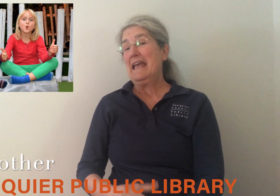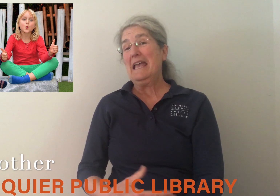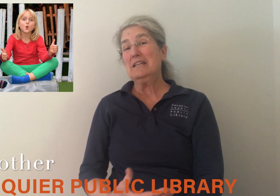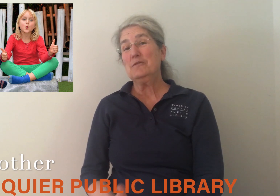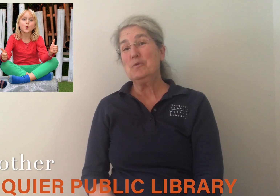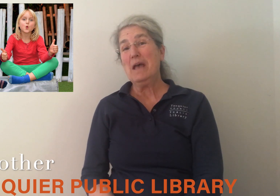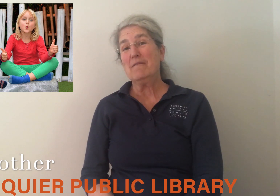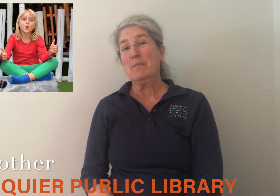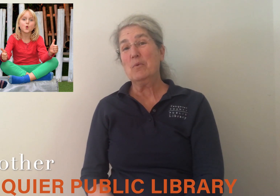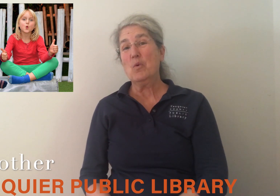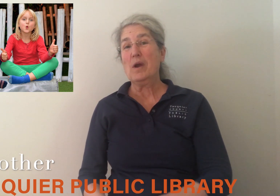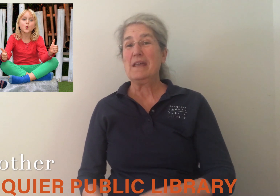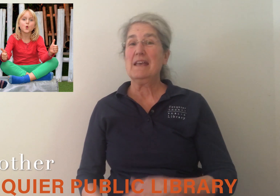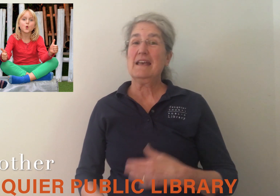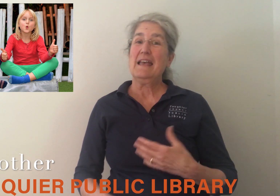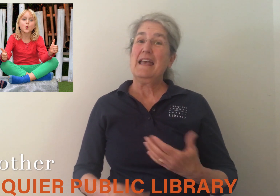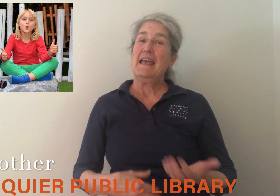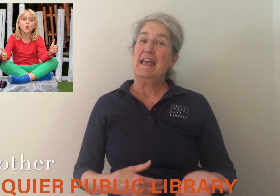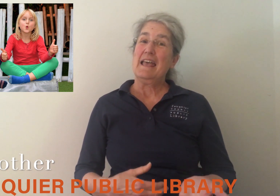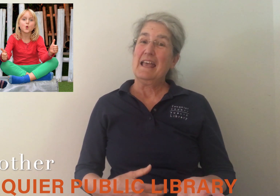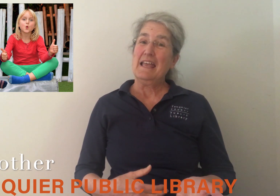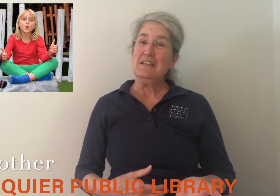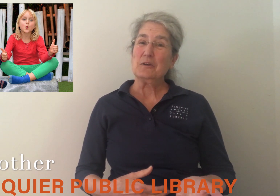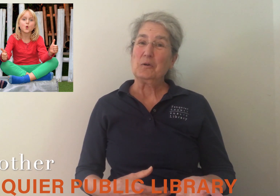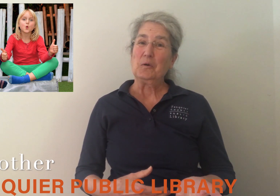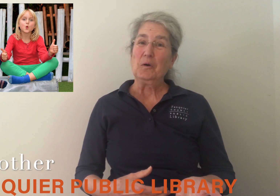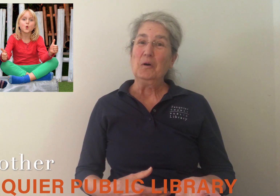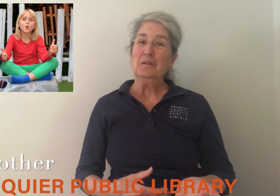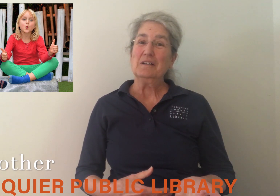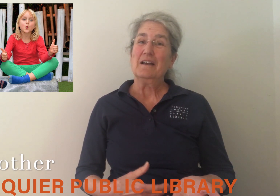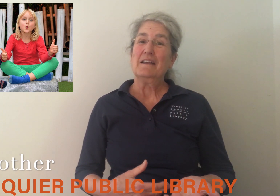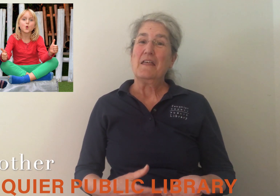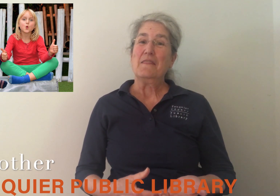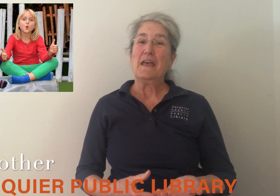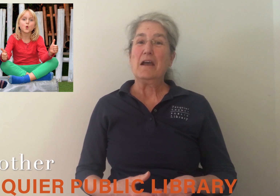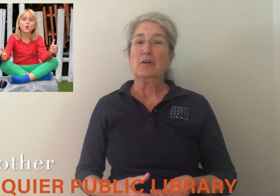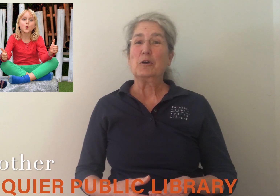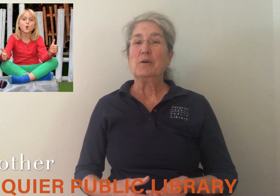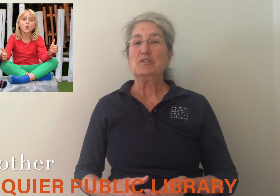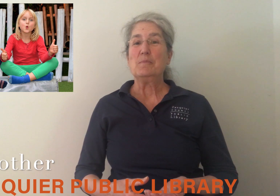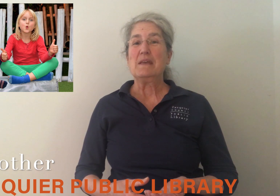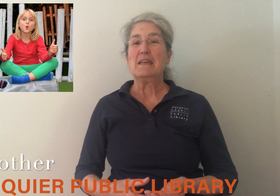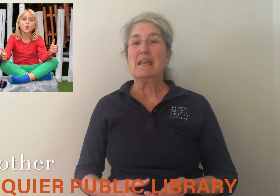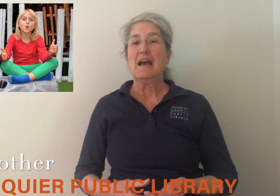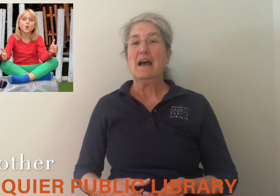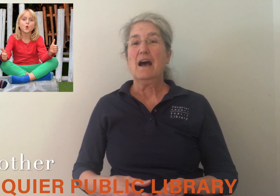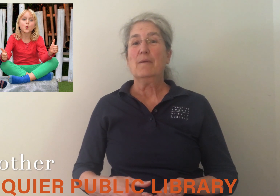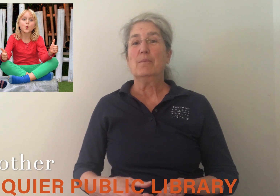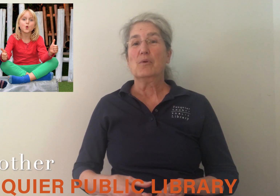And if you have a boy and a girl, they are going to be a